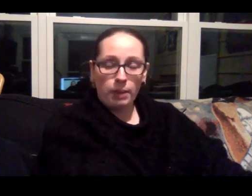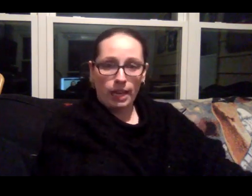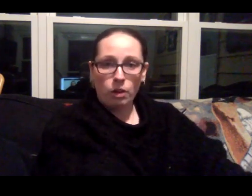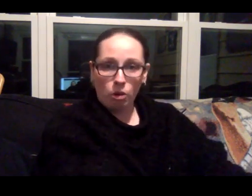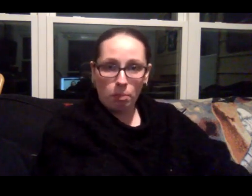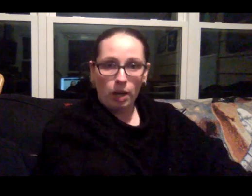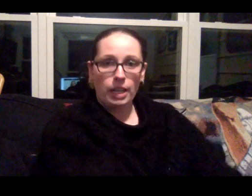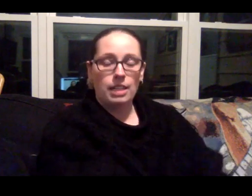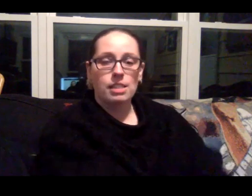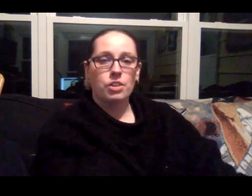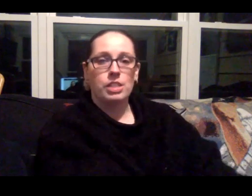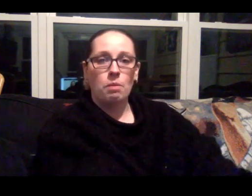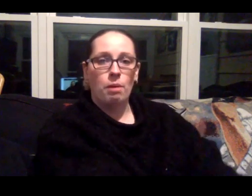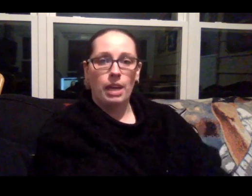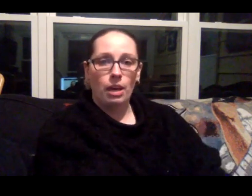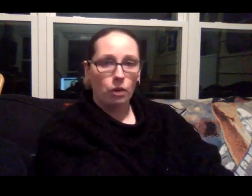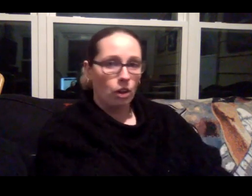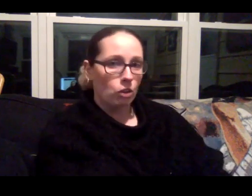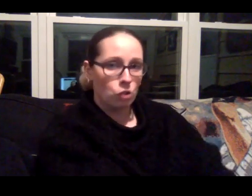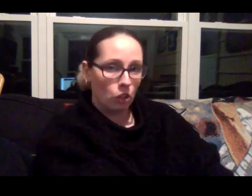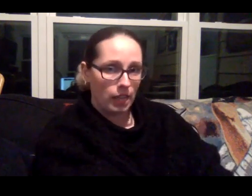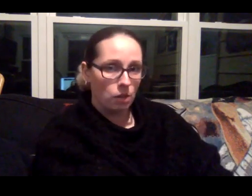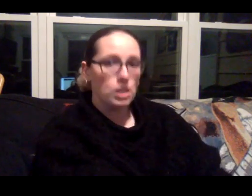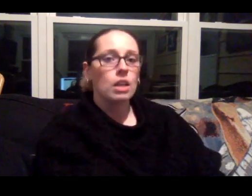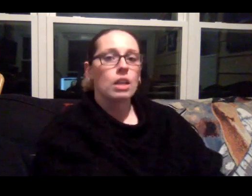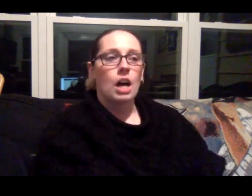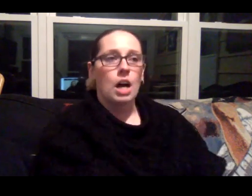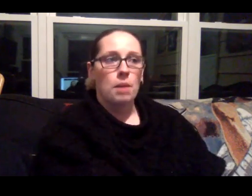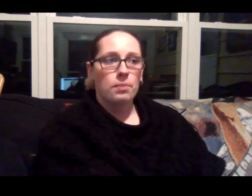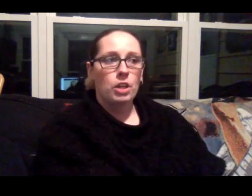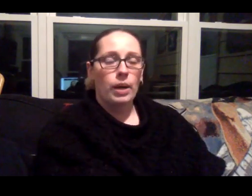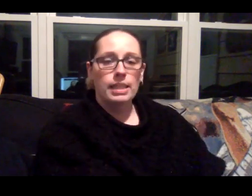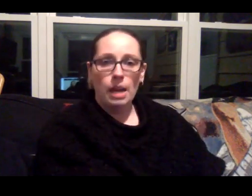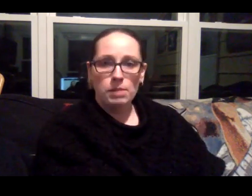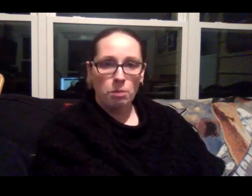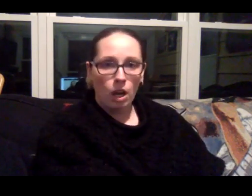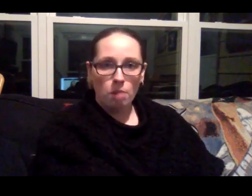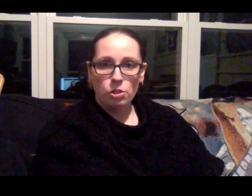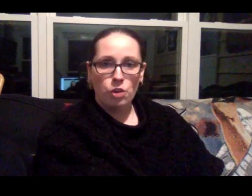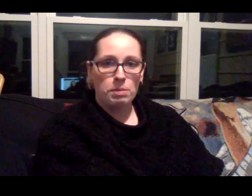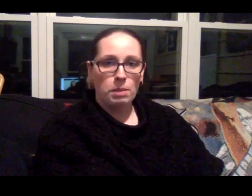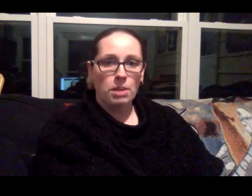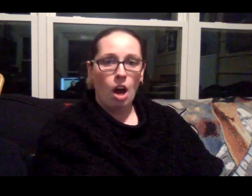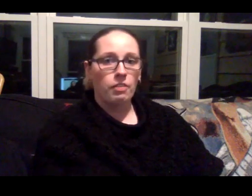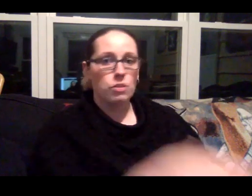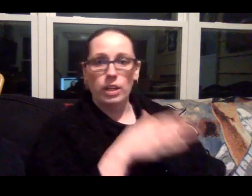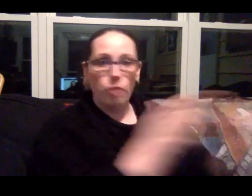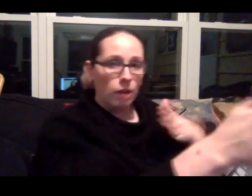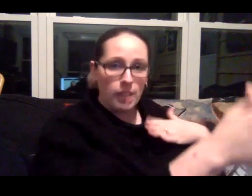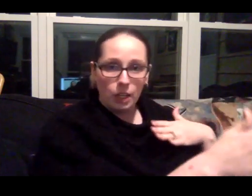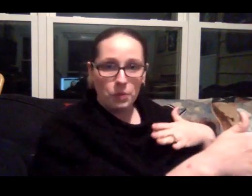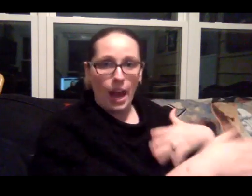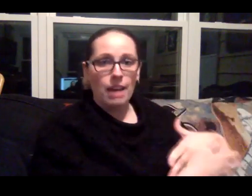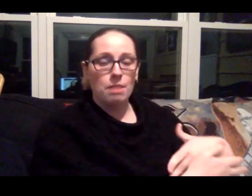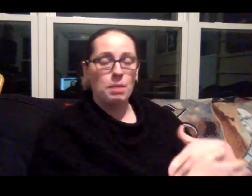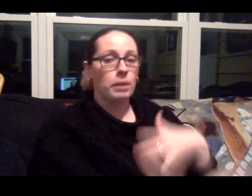why we can't go to the park. He doesn't understand why we can't go to Uncle Joel's house. You know, anytime someone comes to drop something off, he's ready to run